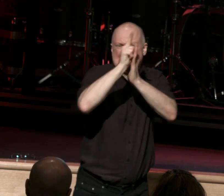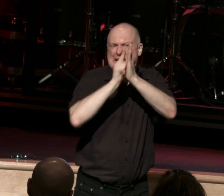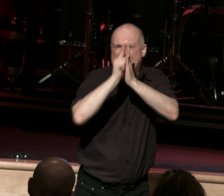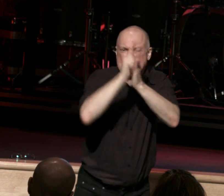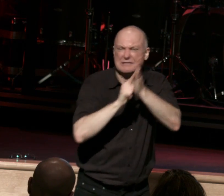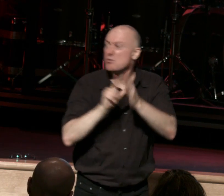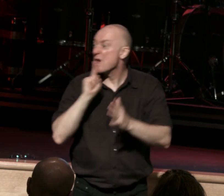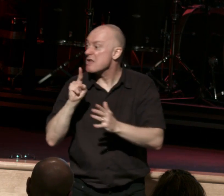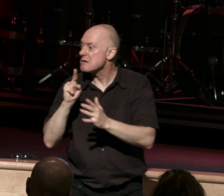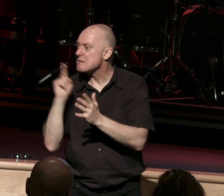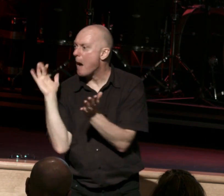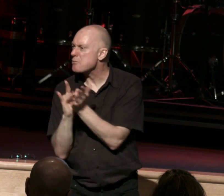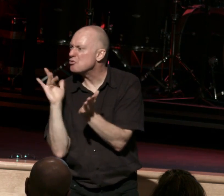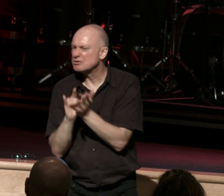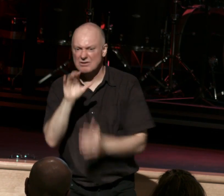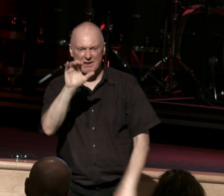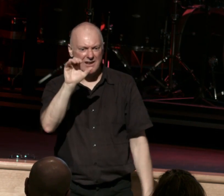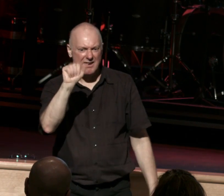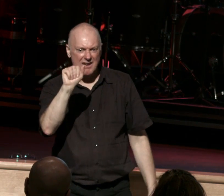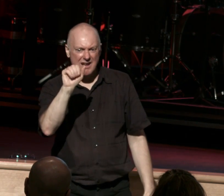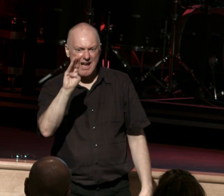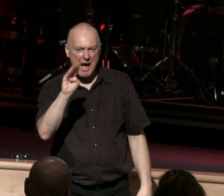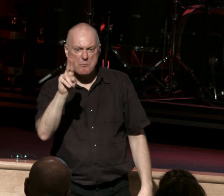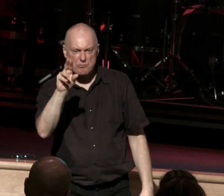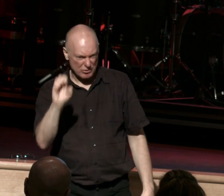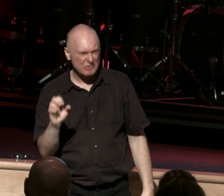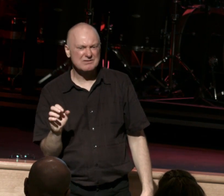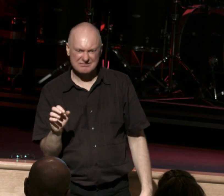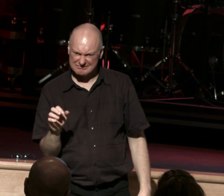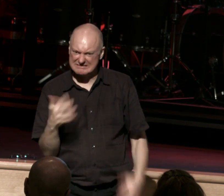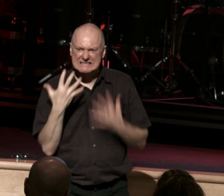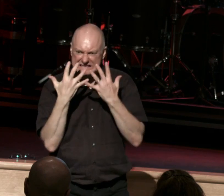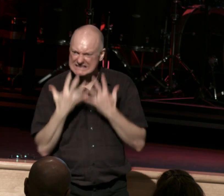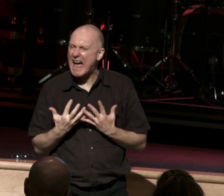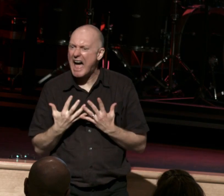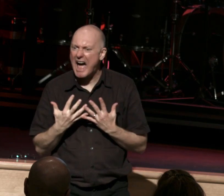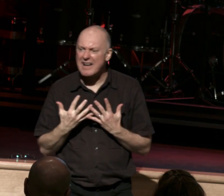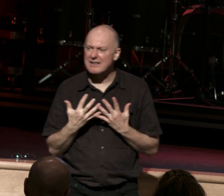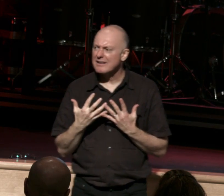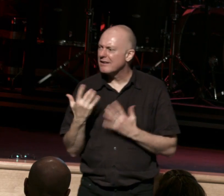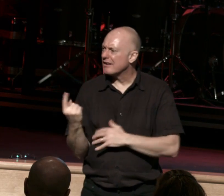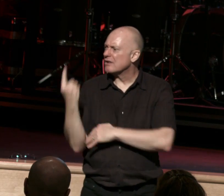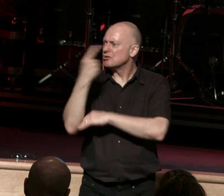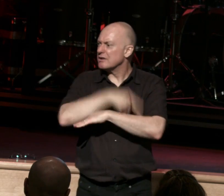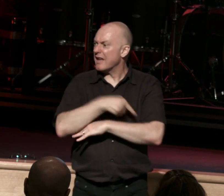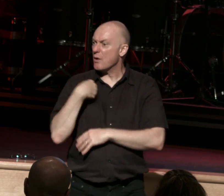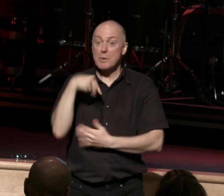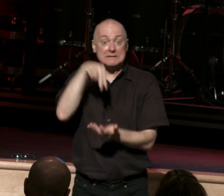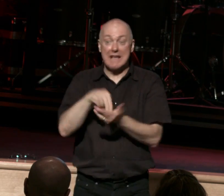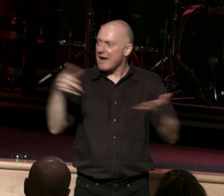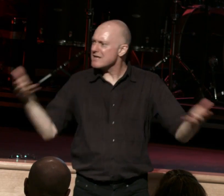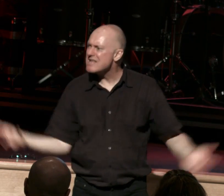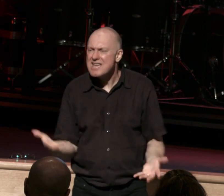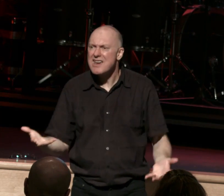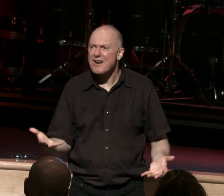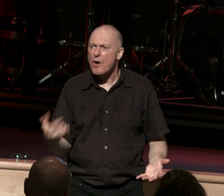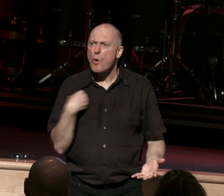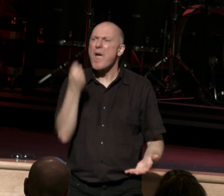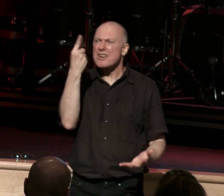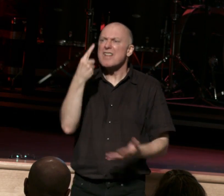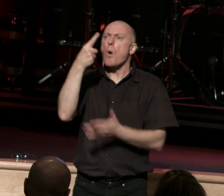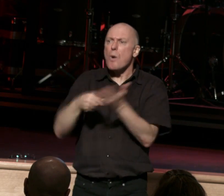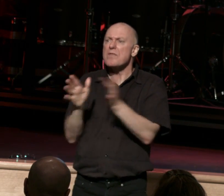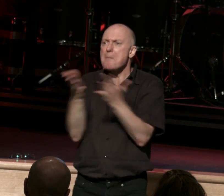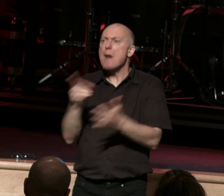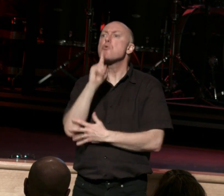legal, spiritual abuse. It saddens me so much. But today we are standing here understanding